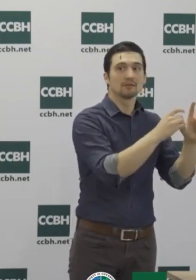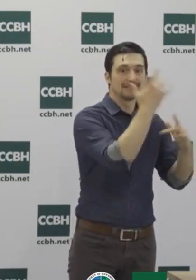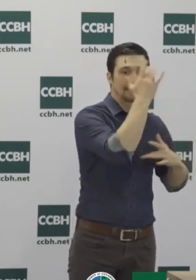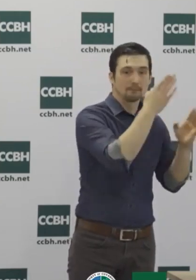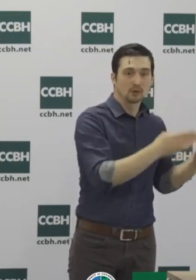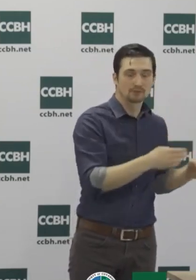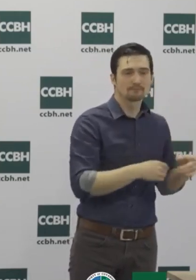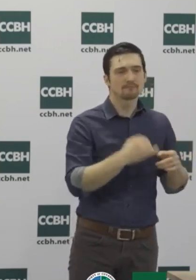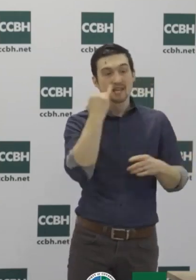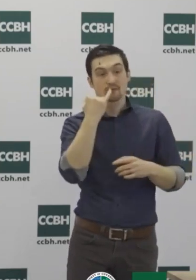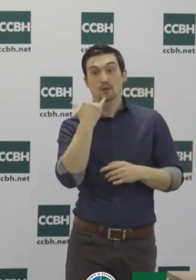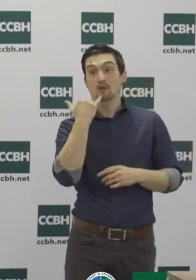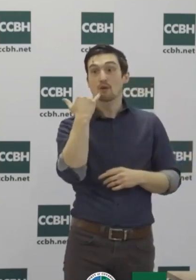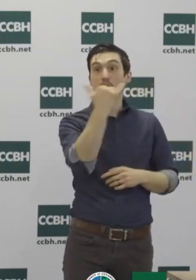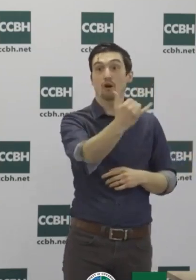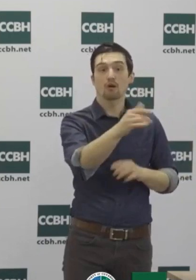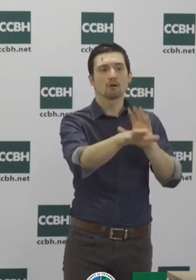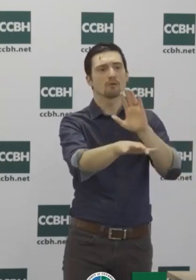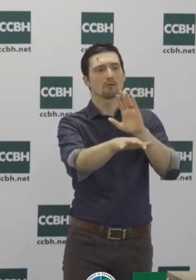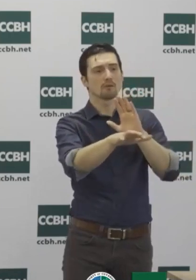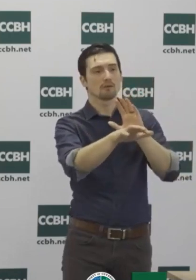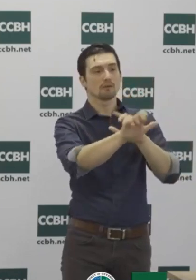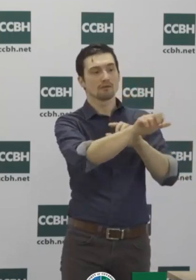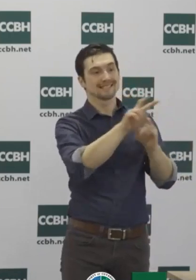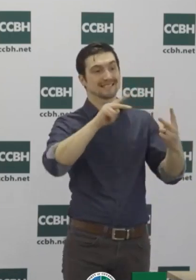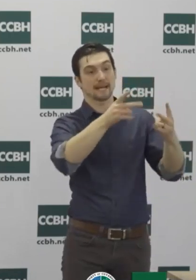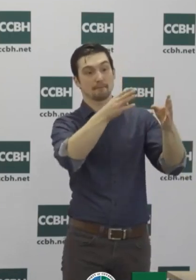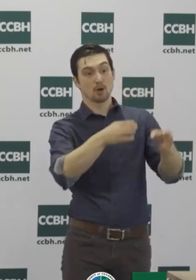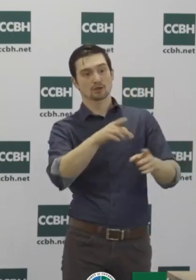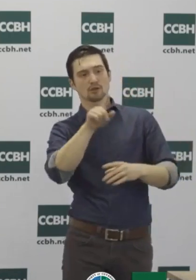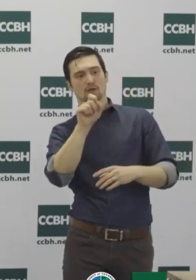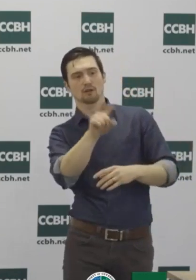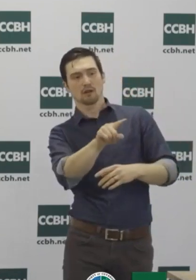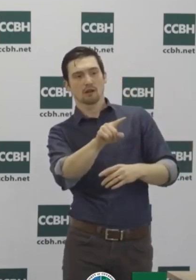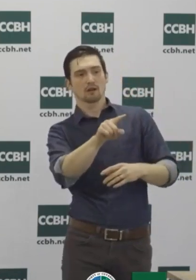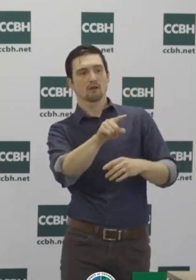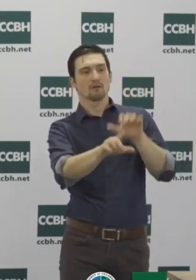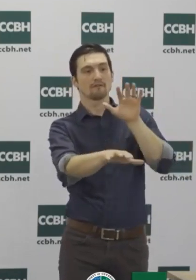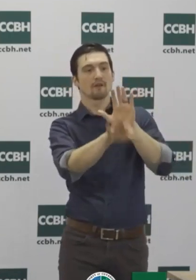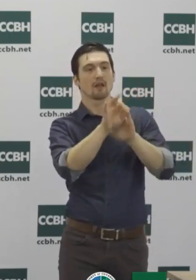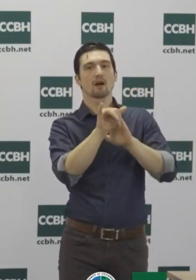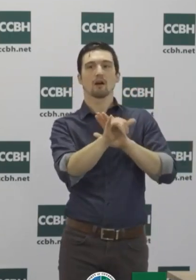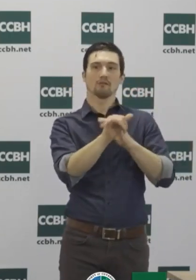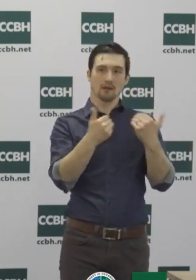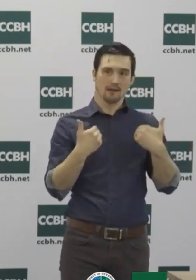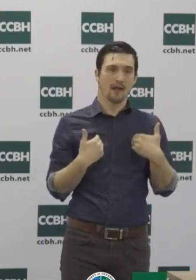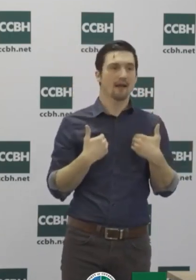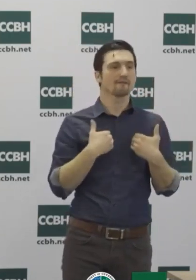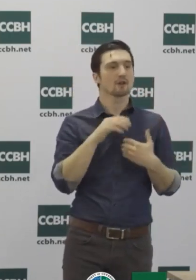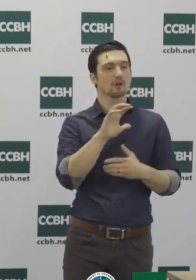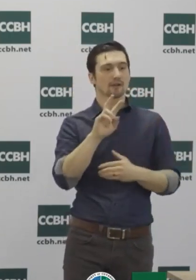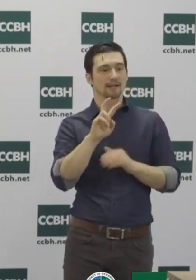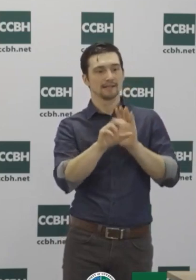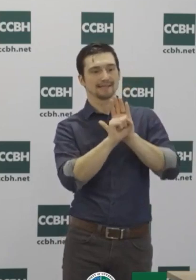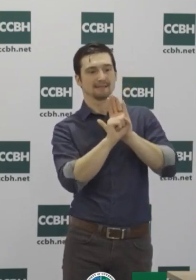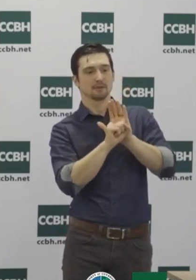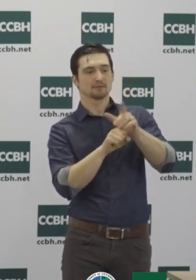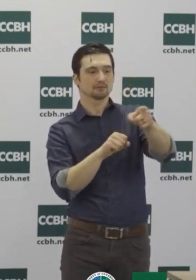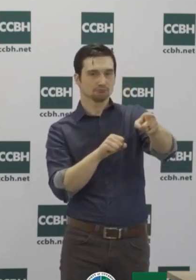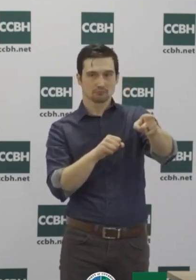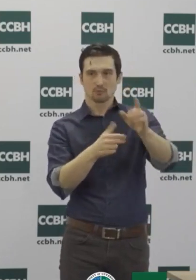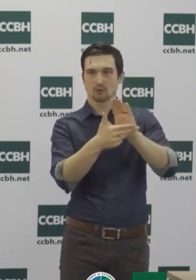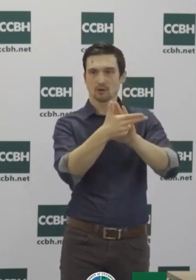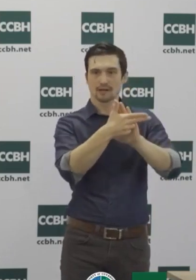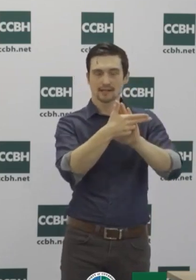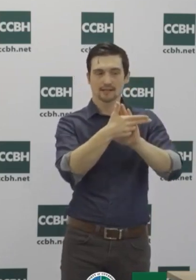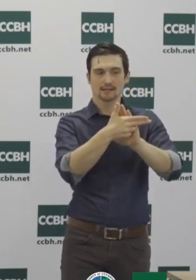symptoms consistent with COVID-19, as Dr. Gullett pointed out about our probable cases, we will consider them